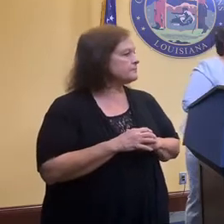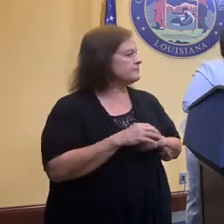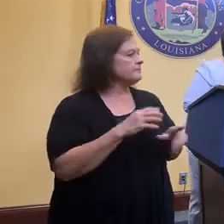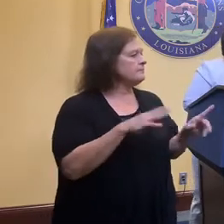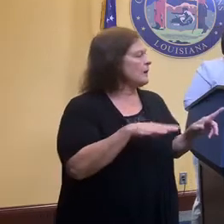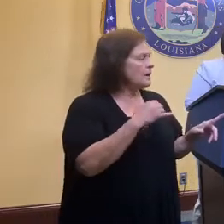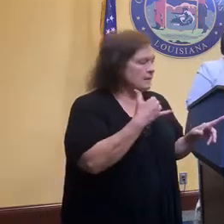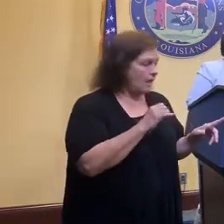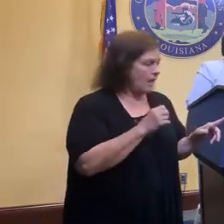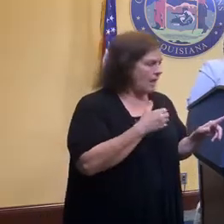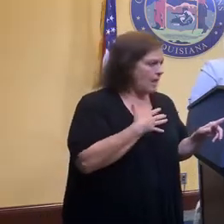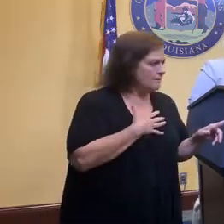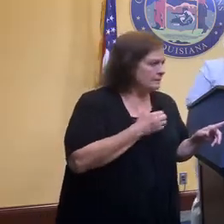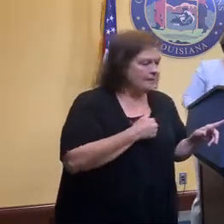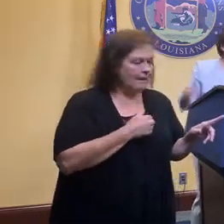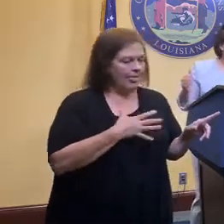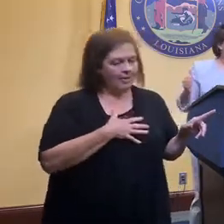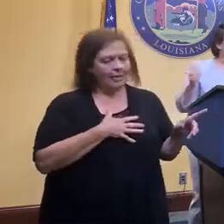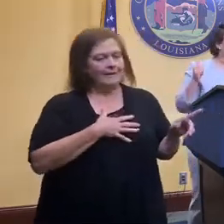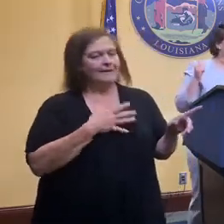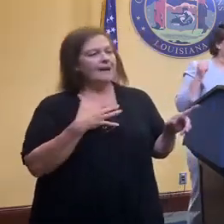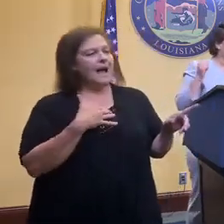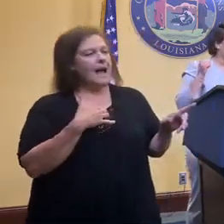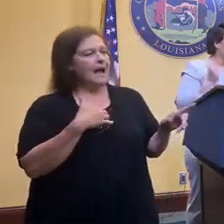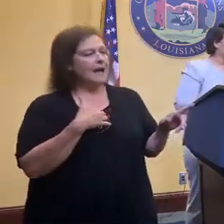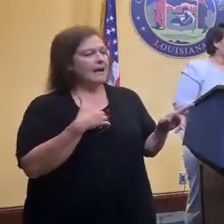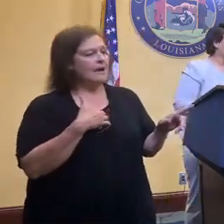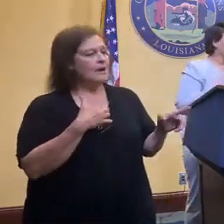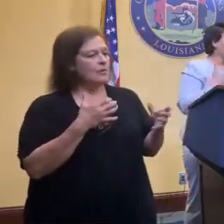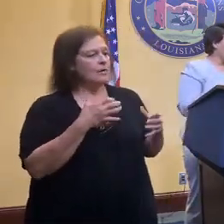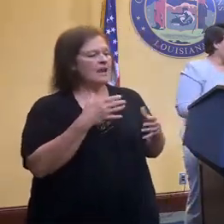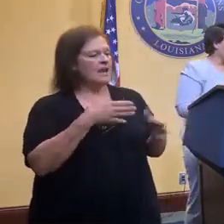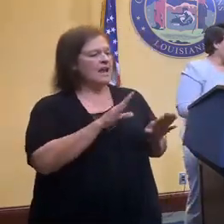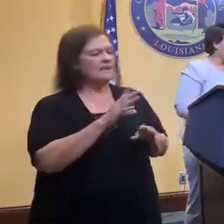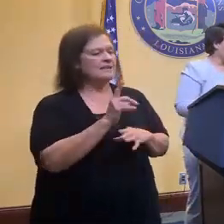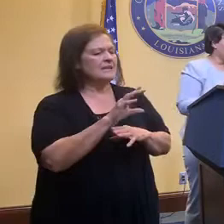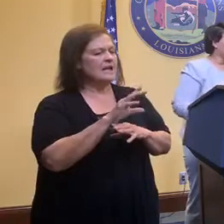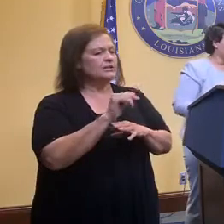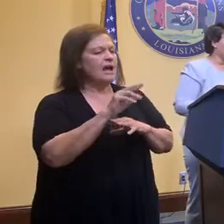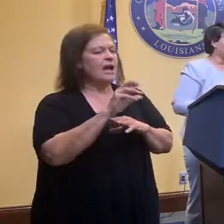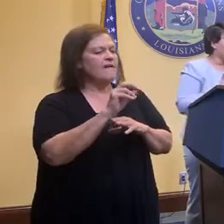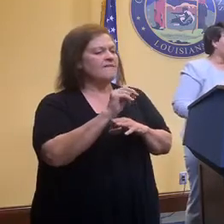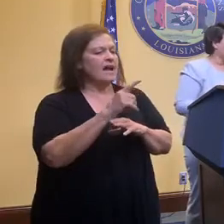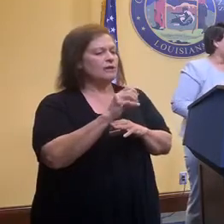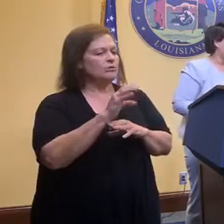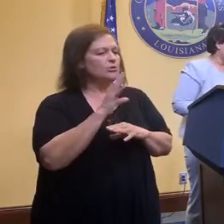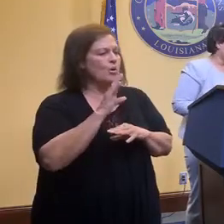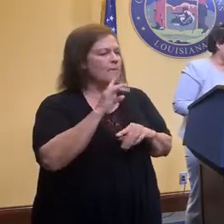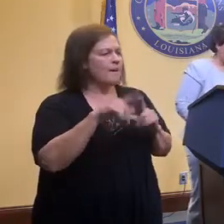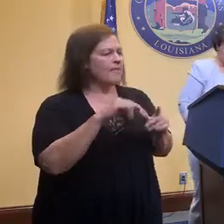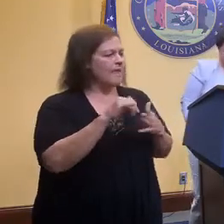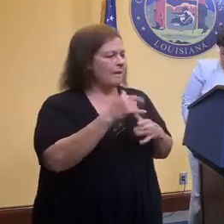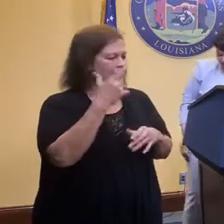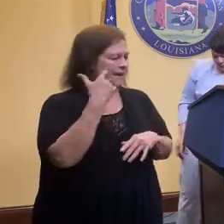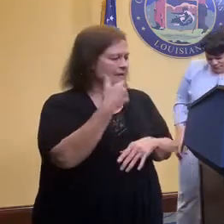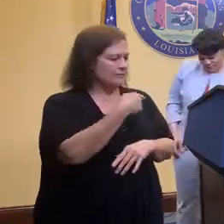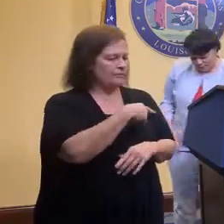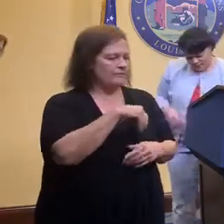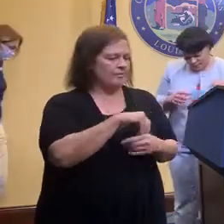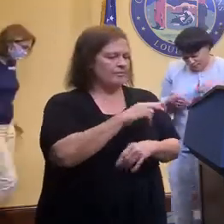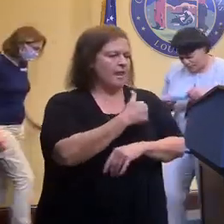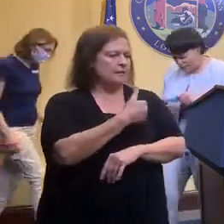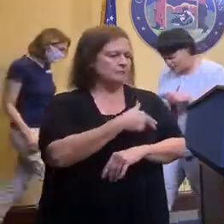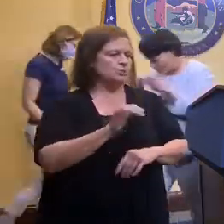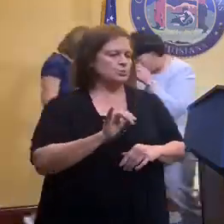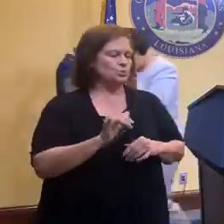Oh, she did ask me. I'll go on and on. I want to have Dr. Avegno answer that because she's literally in the hospital as